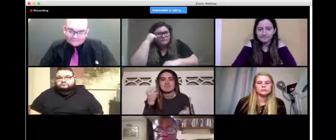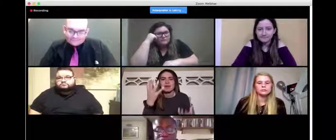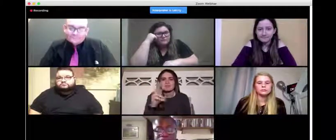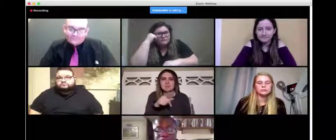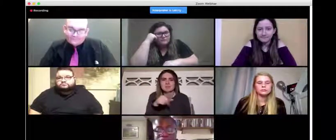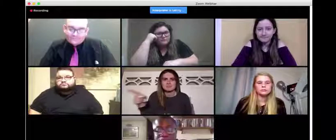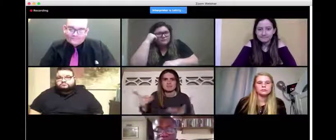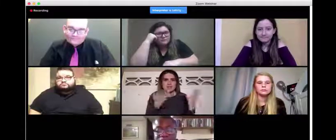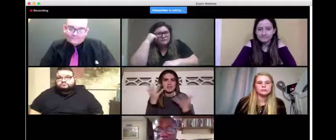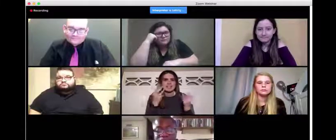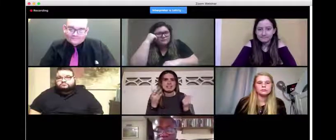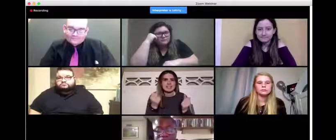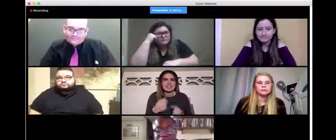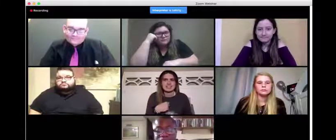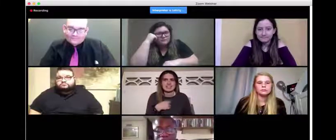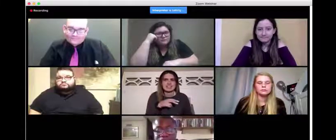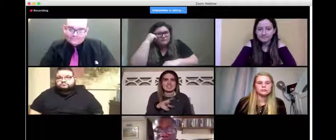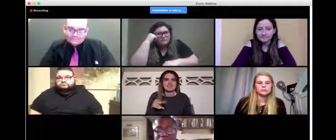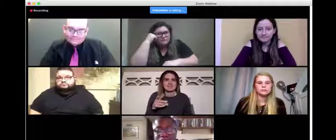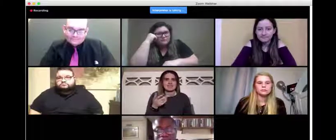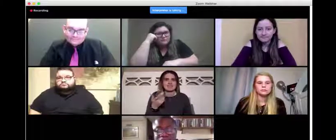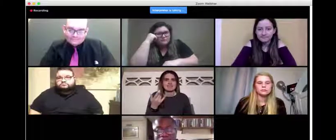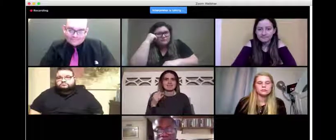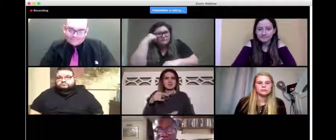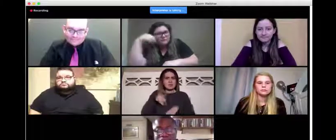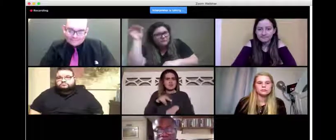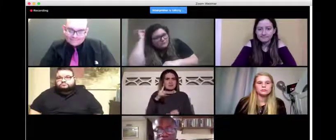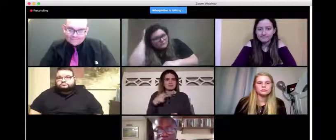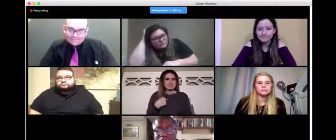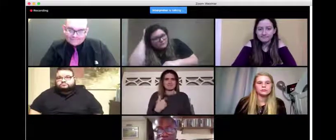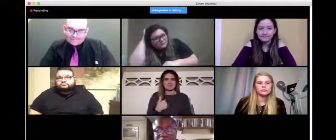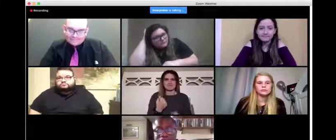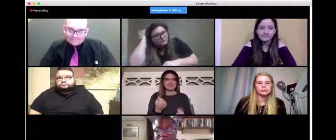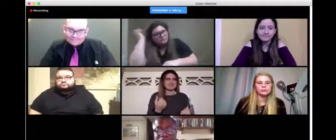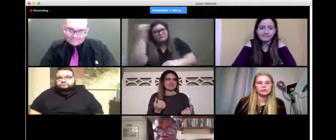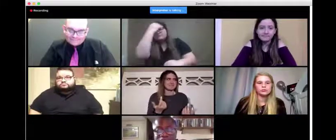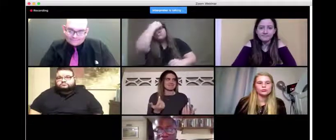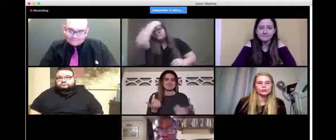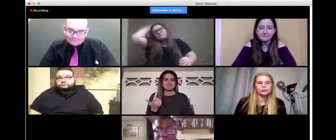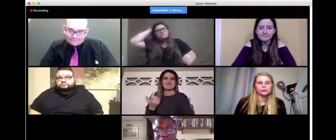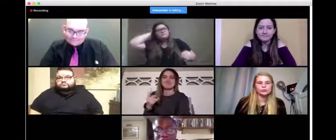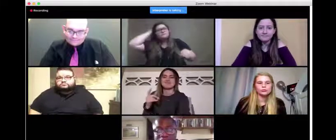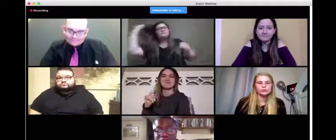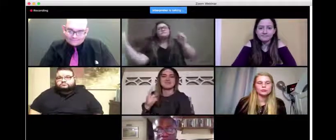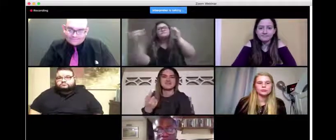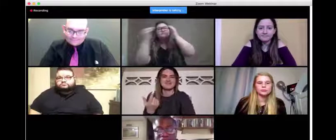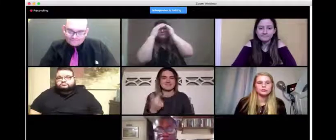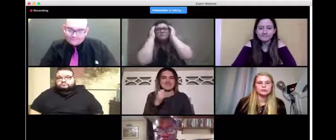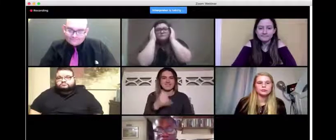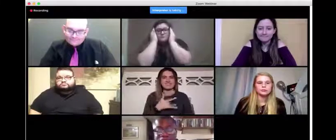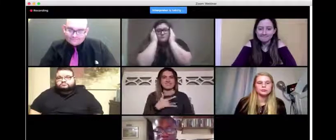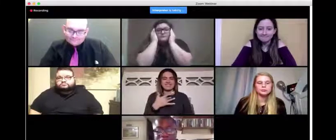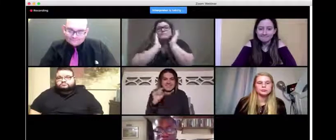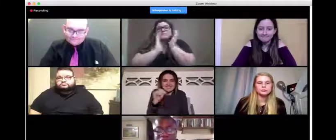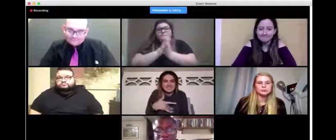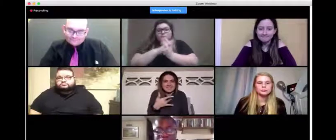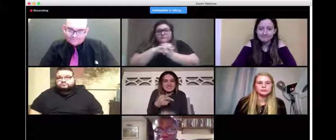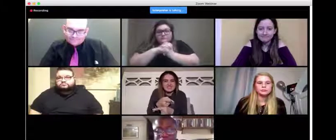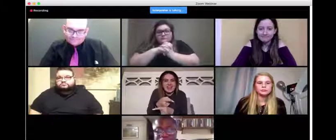wasn't embarrassed. It didn't bother me. So I felt like it was just our normal right thing to do. But I think my